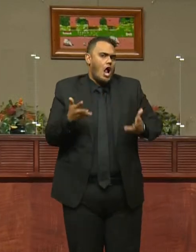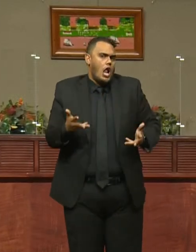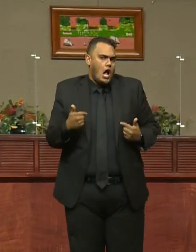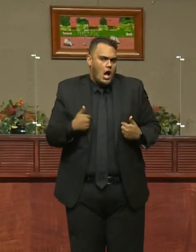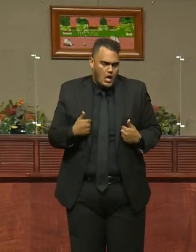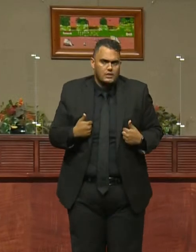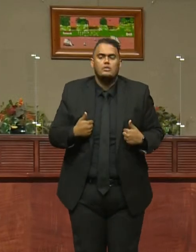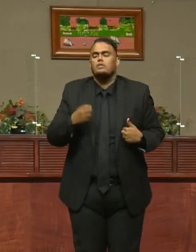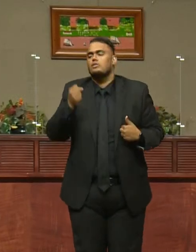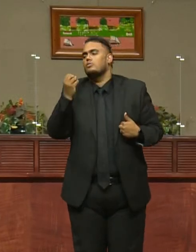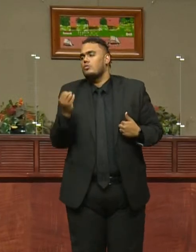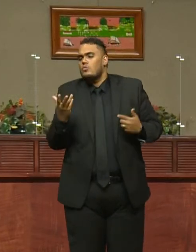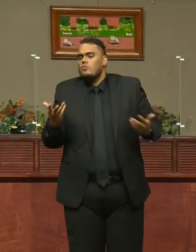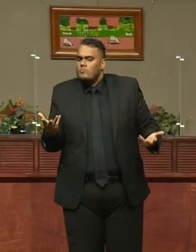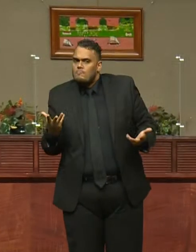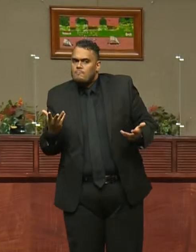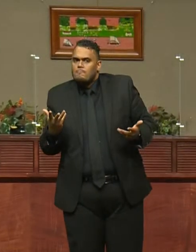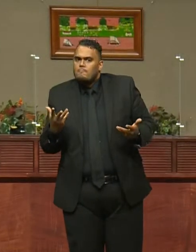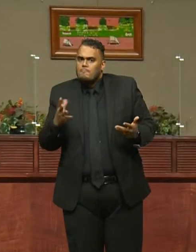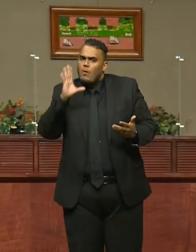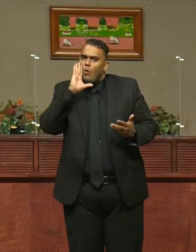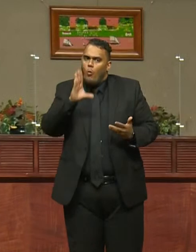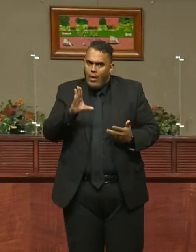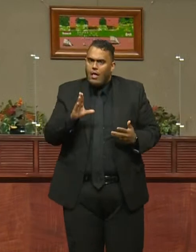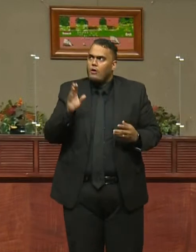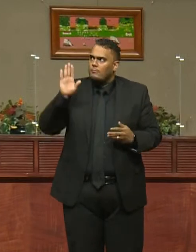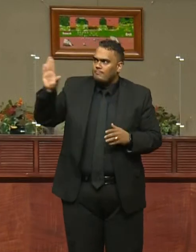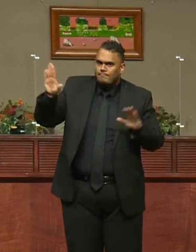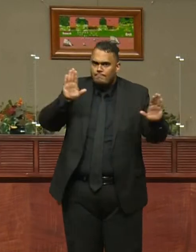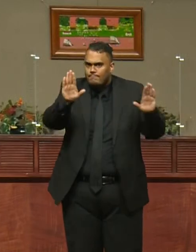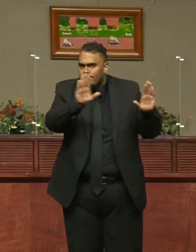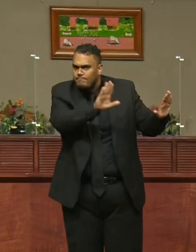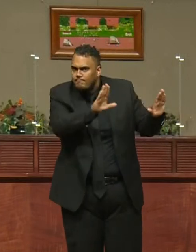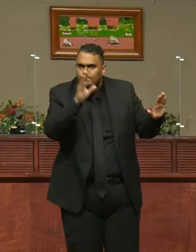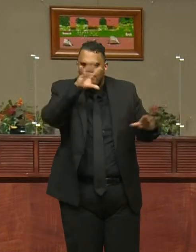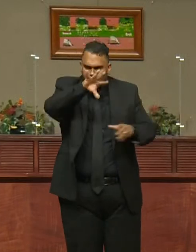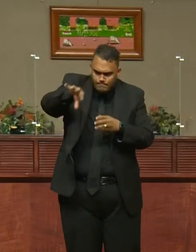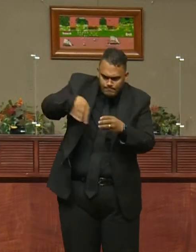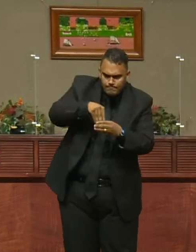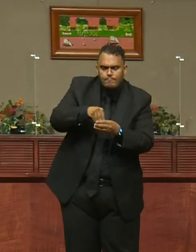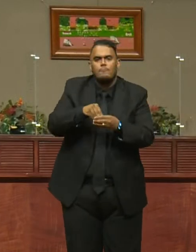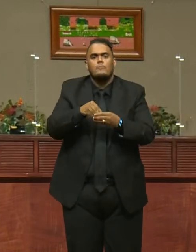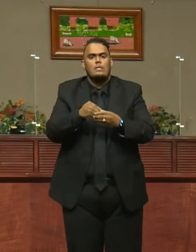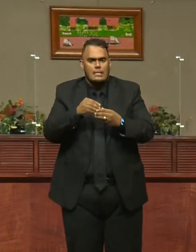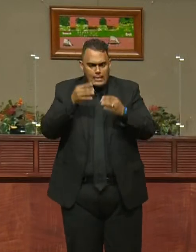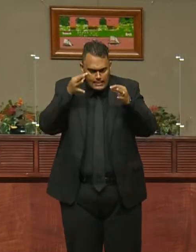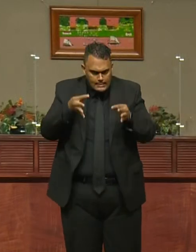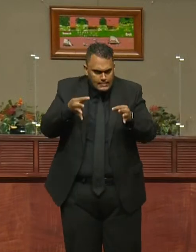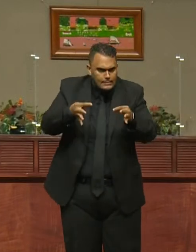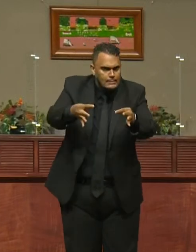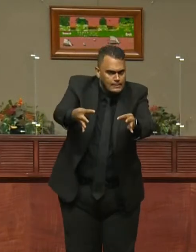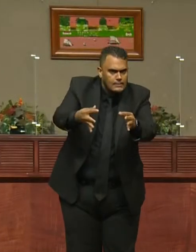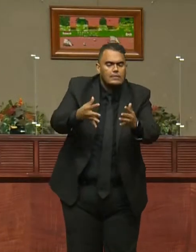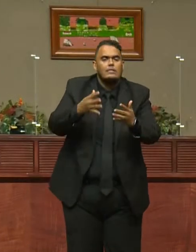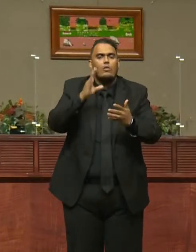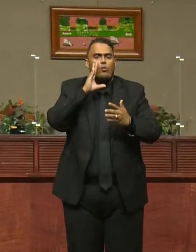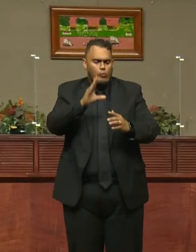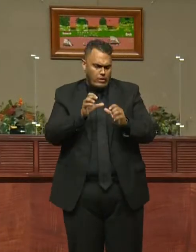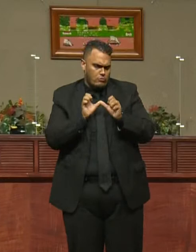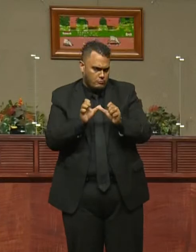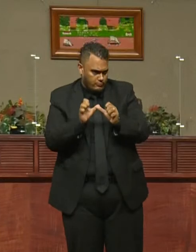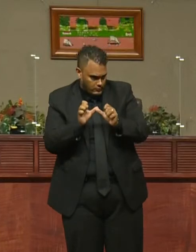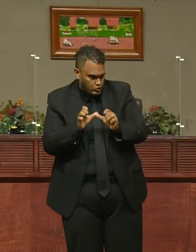so we'll take that all into consideration. It'll be an ongoing process as we move through the summer, but we're